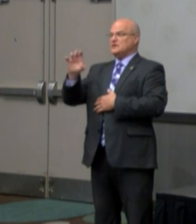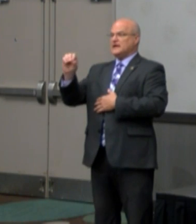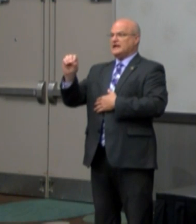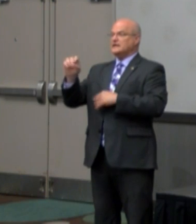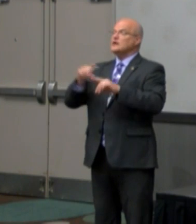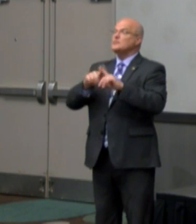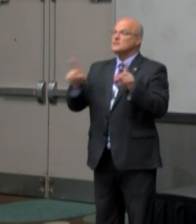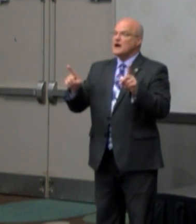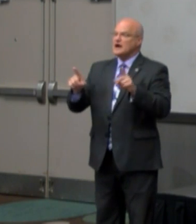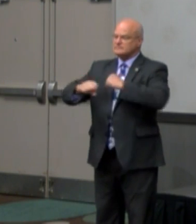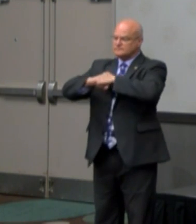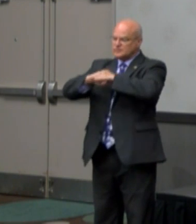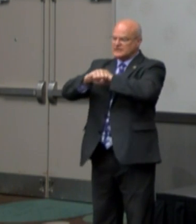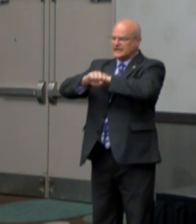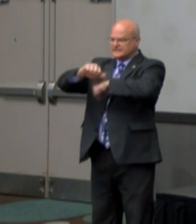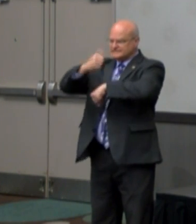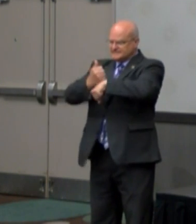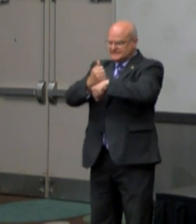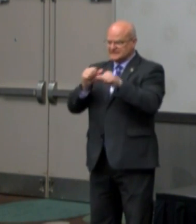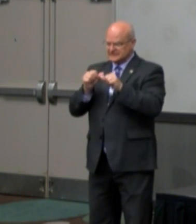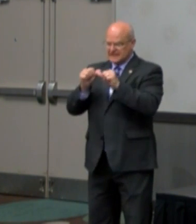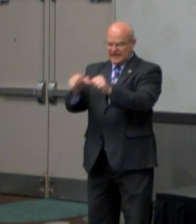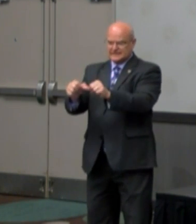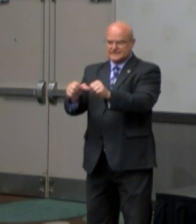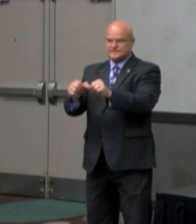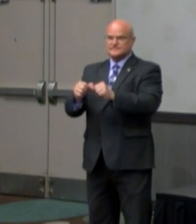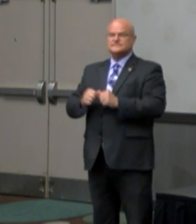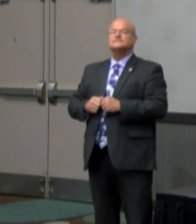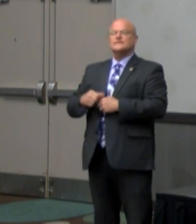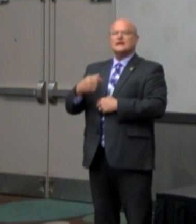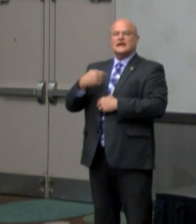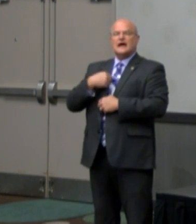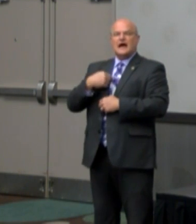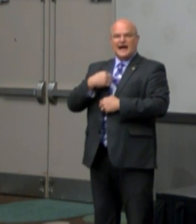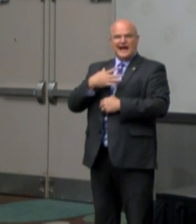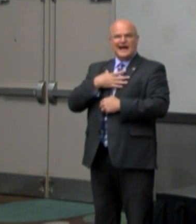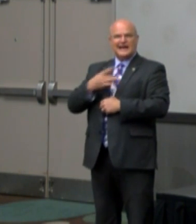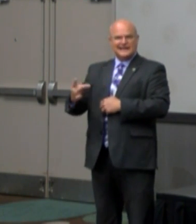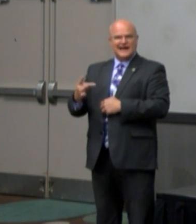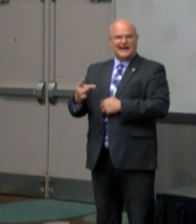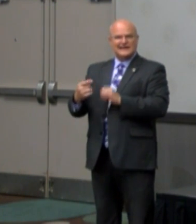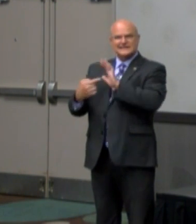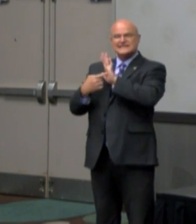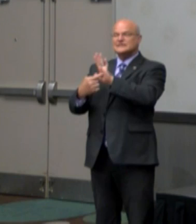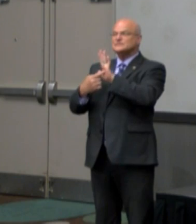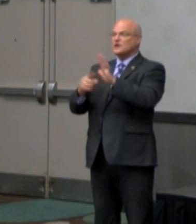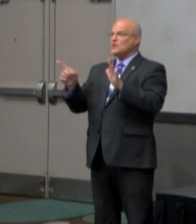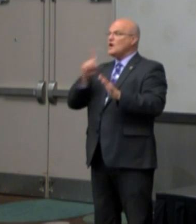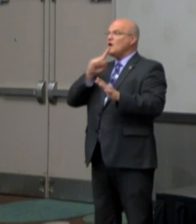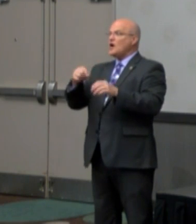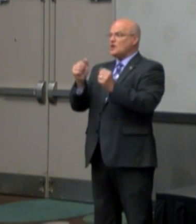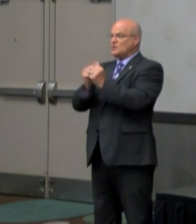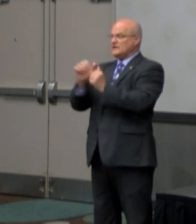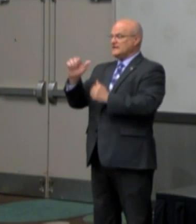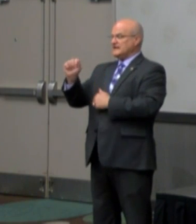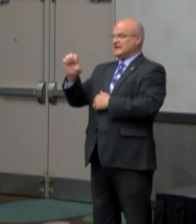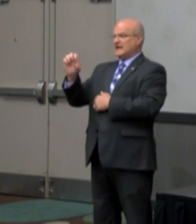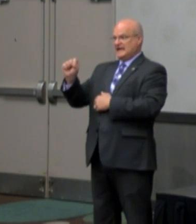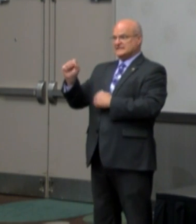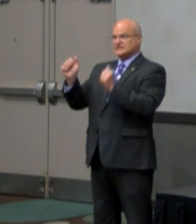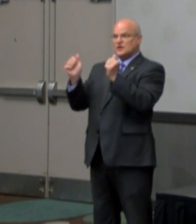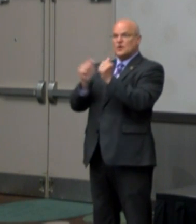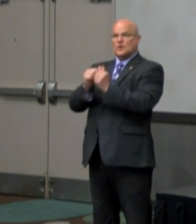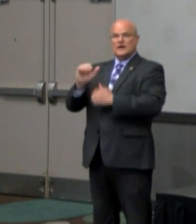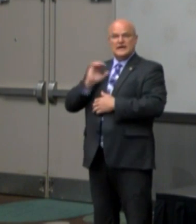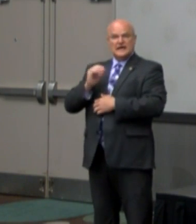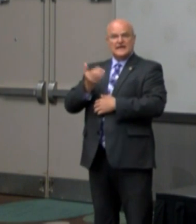make sure that protection stays in place. I always like to be able to demonstrate where we are in cases